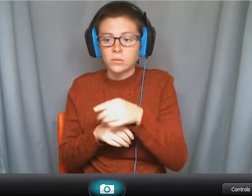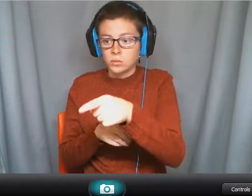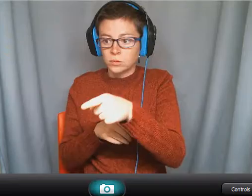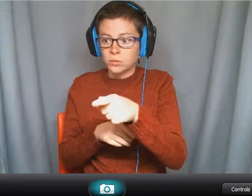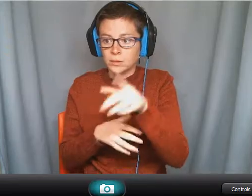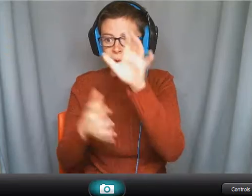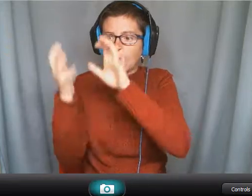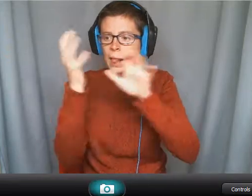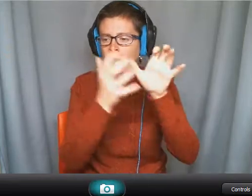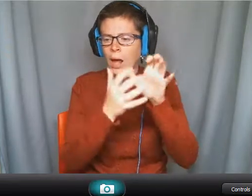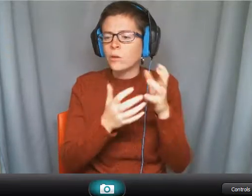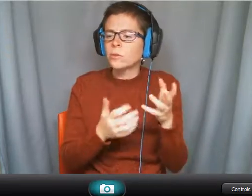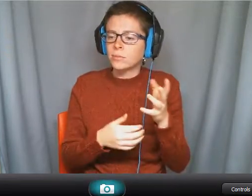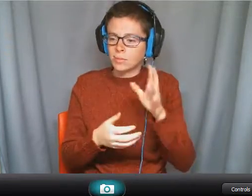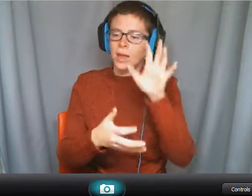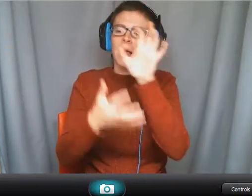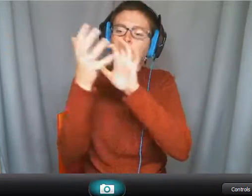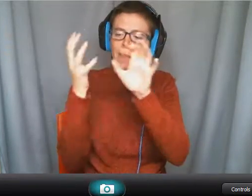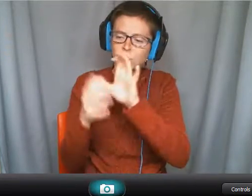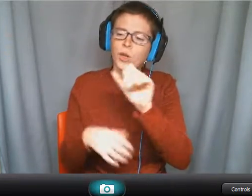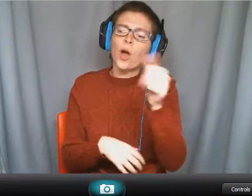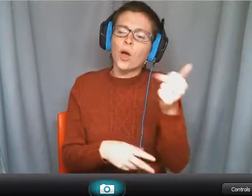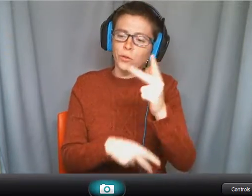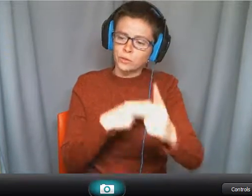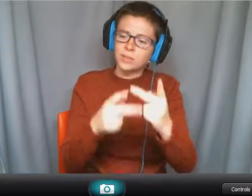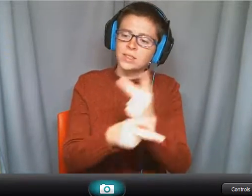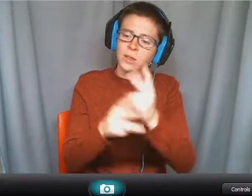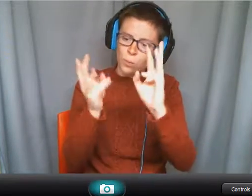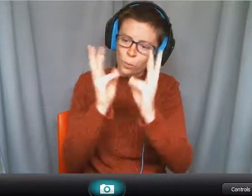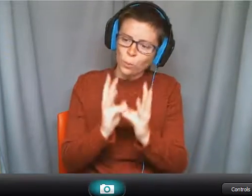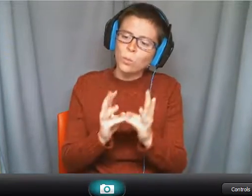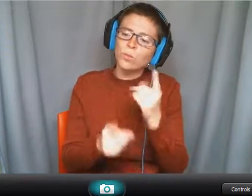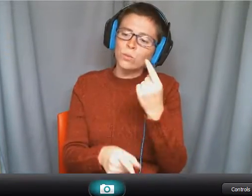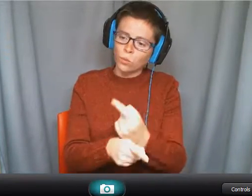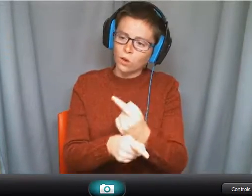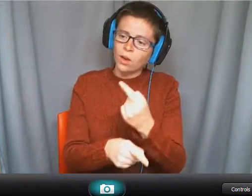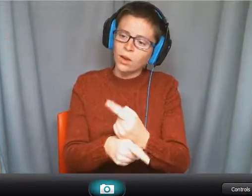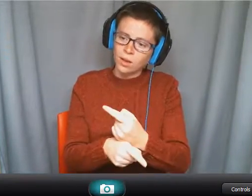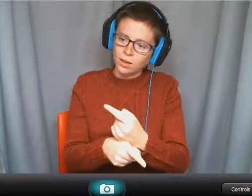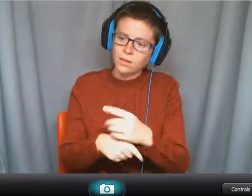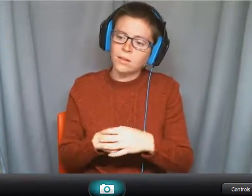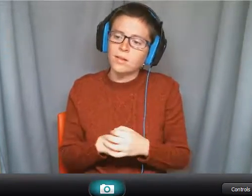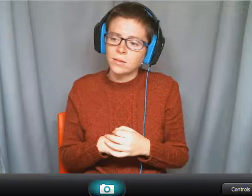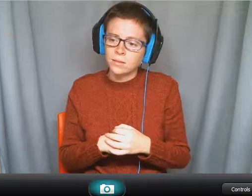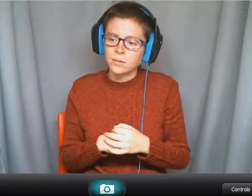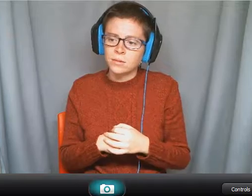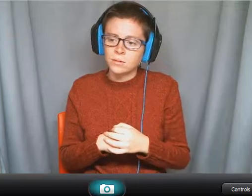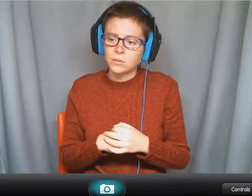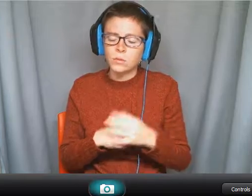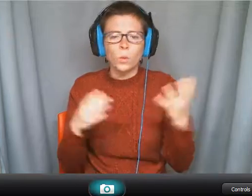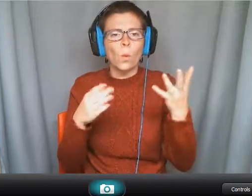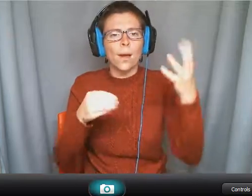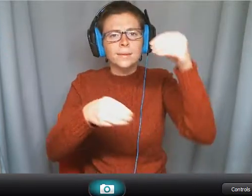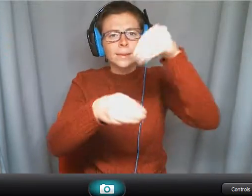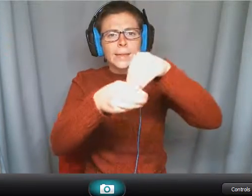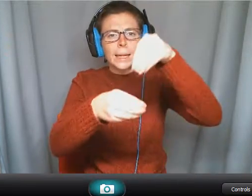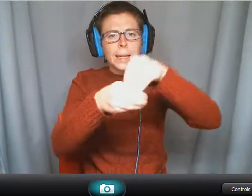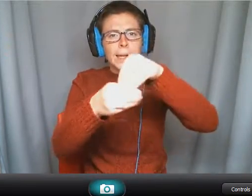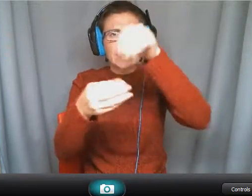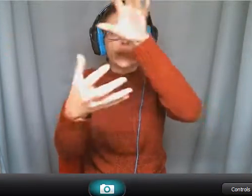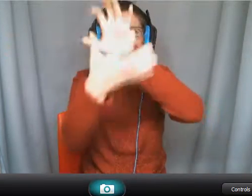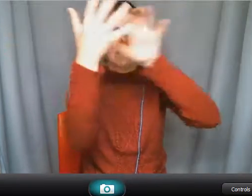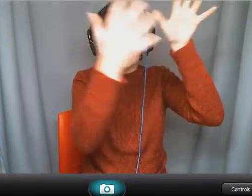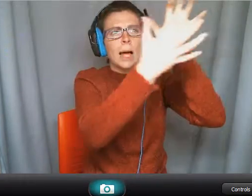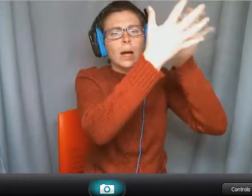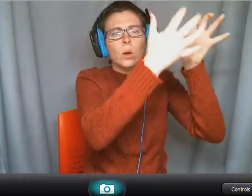did we talk about that filled up those clouds and made them big and puffy like cotton? Rain. So is rain